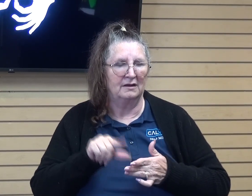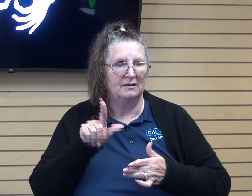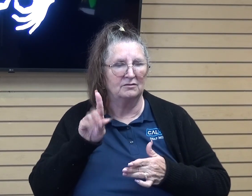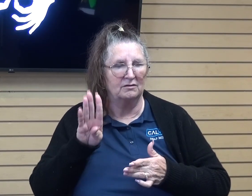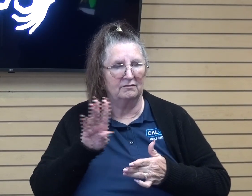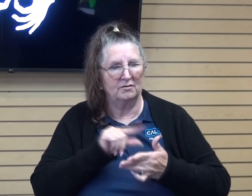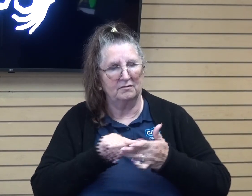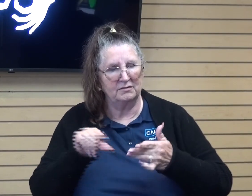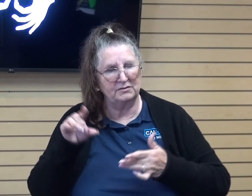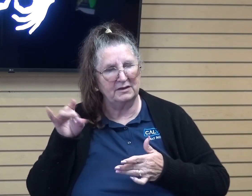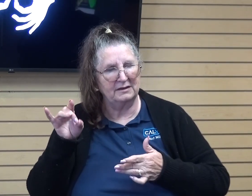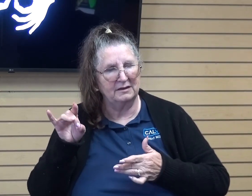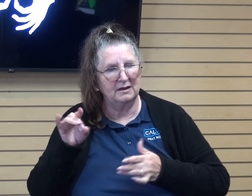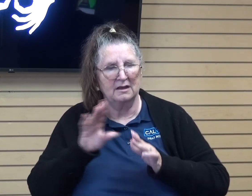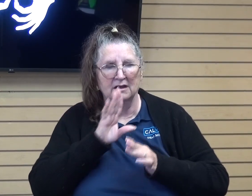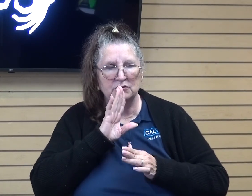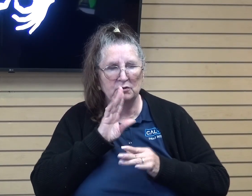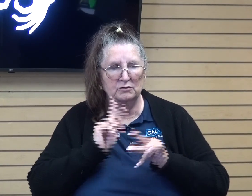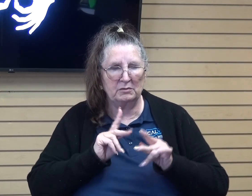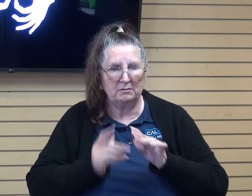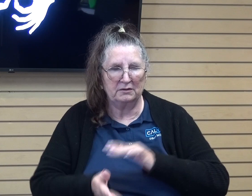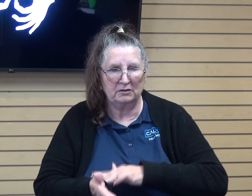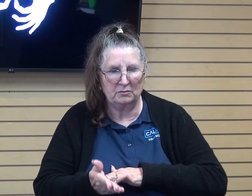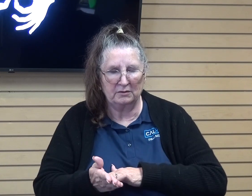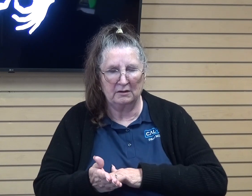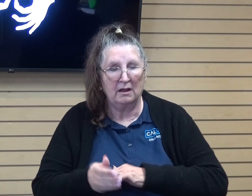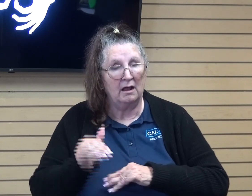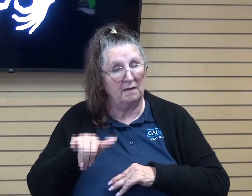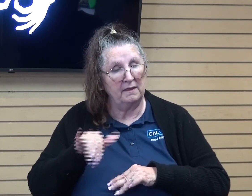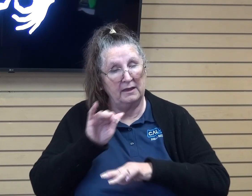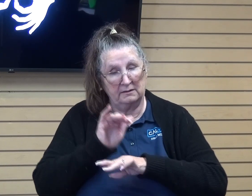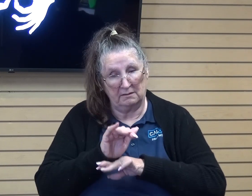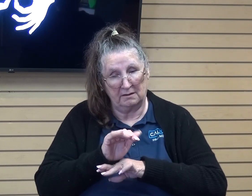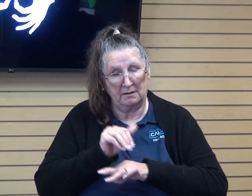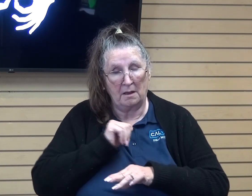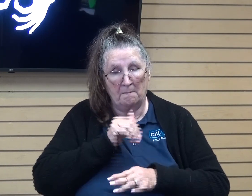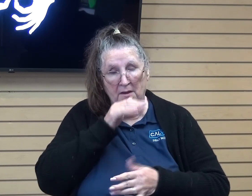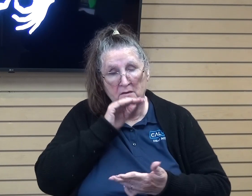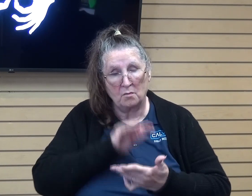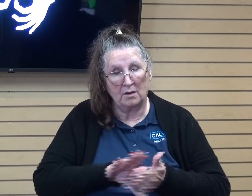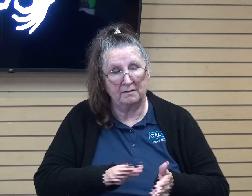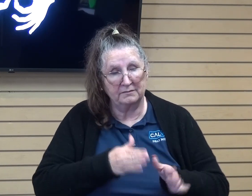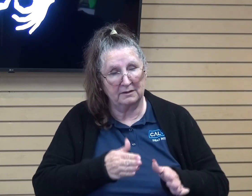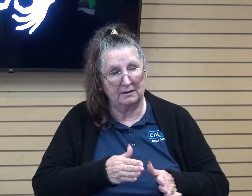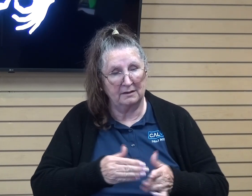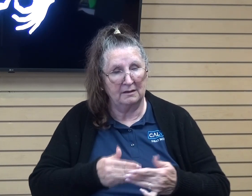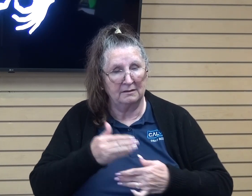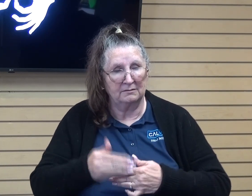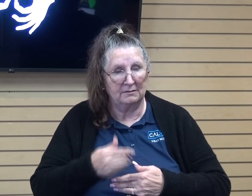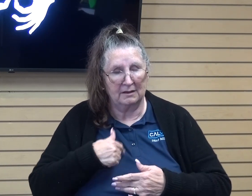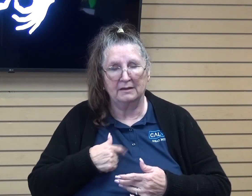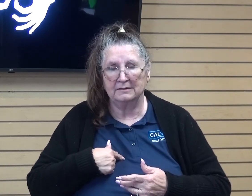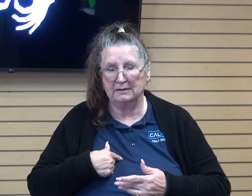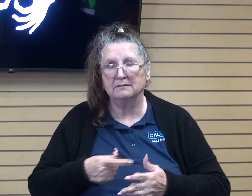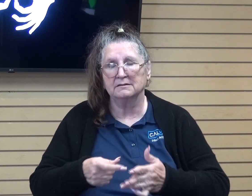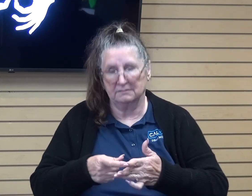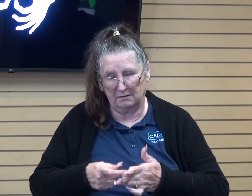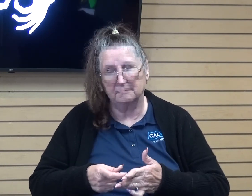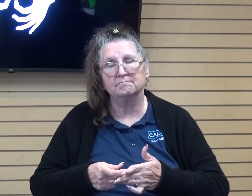18. So I spoke to the people in the morning, and at evening my wife died. And the next morning I did as I was commanded.